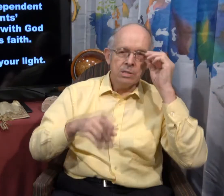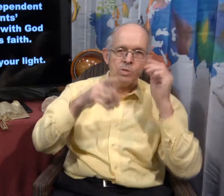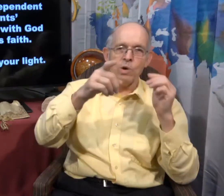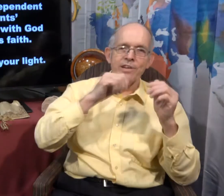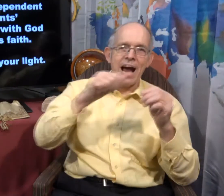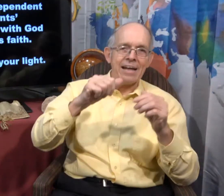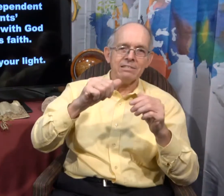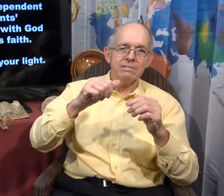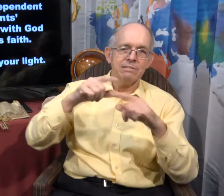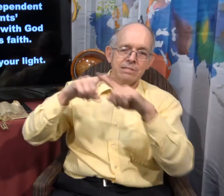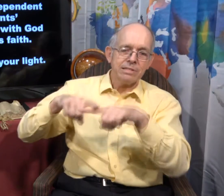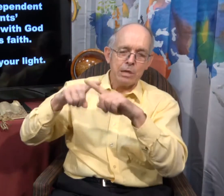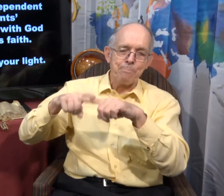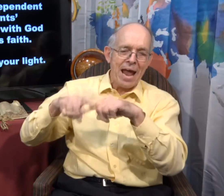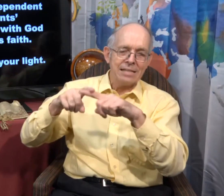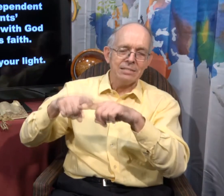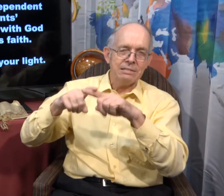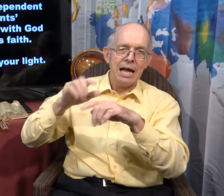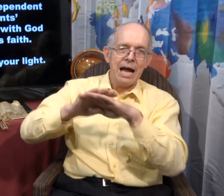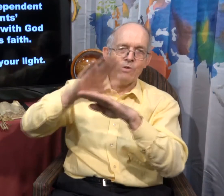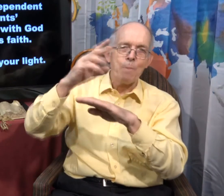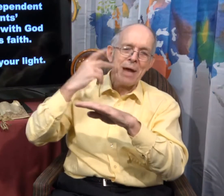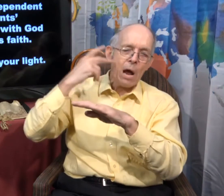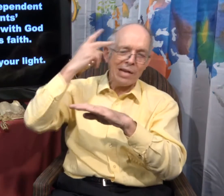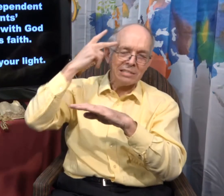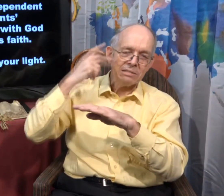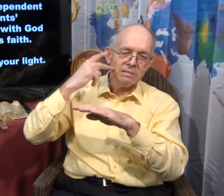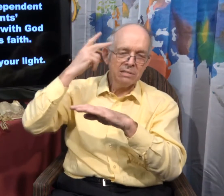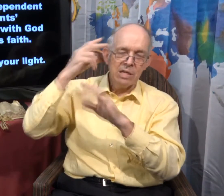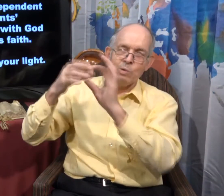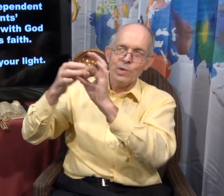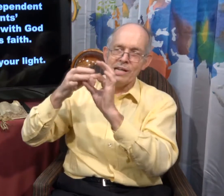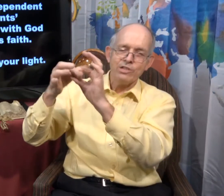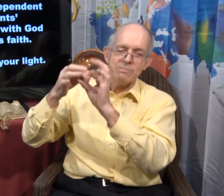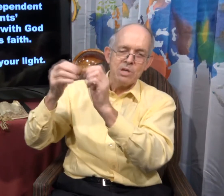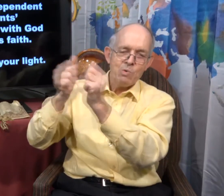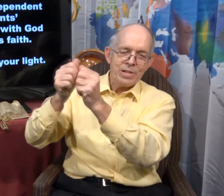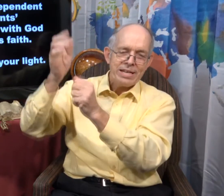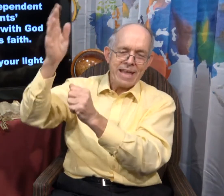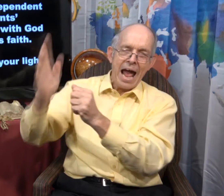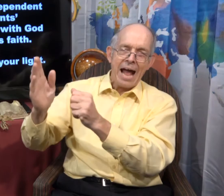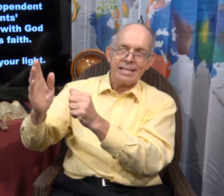You are not depend on your parents' relation with God.